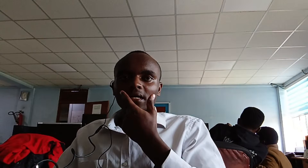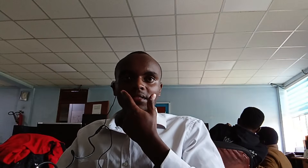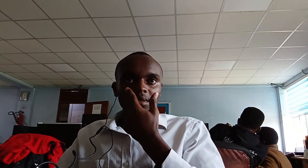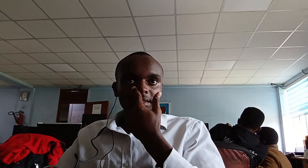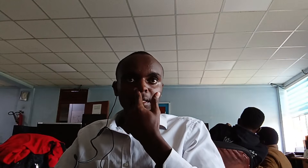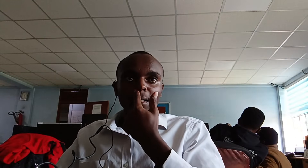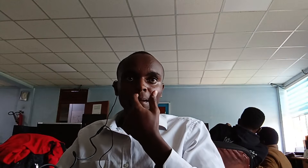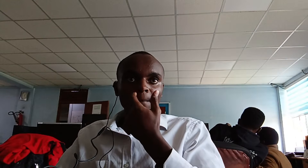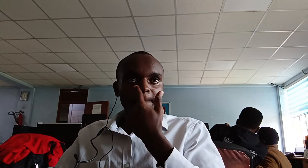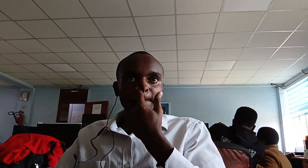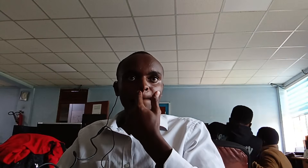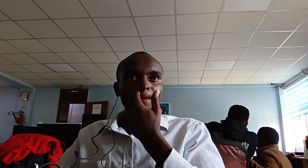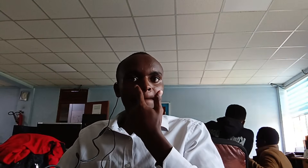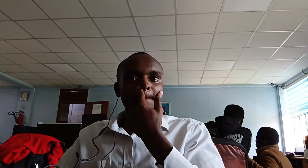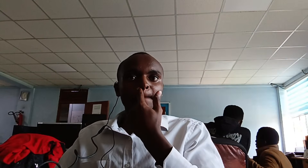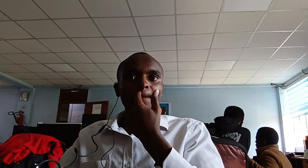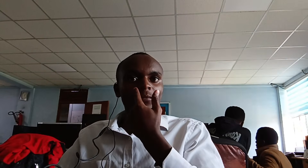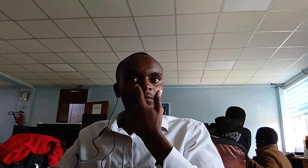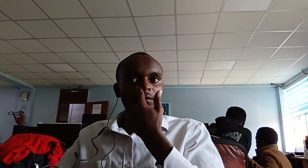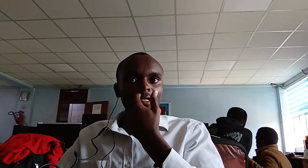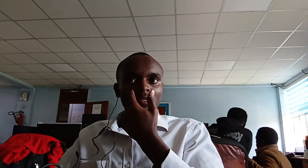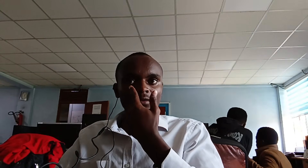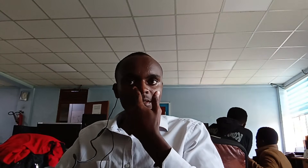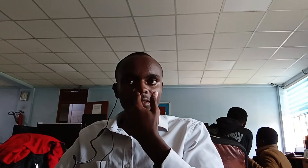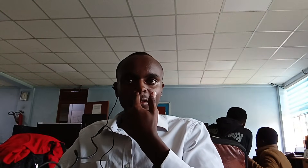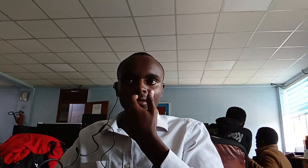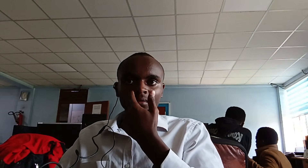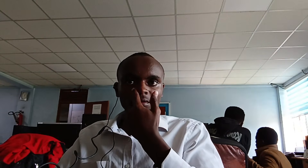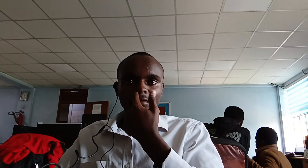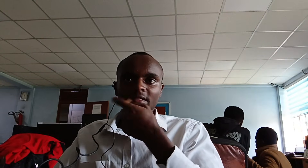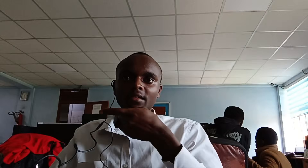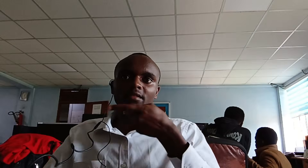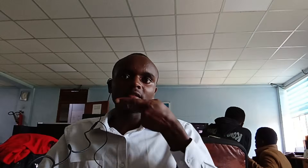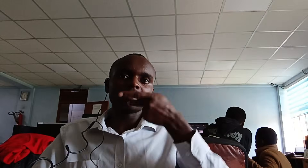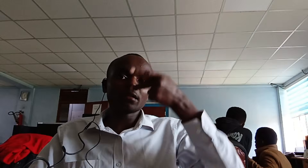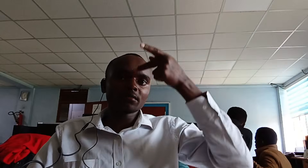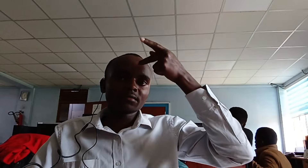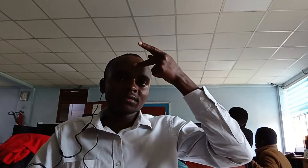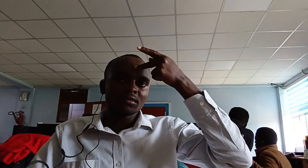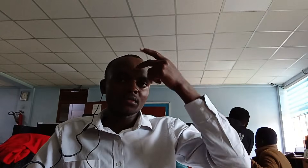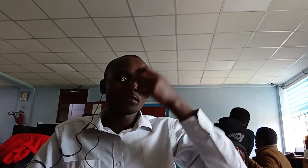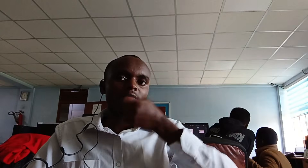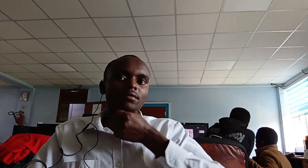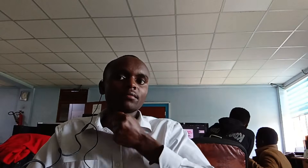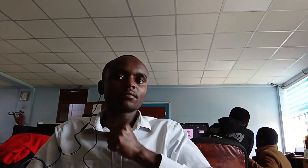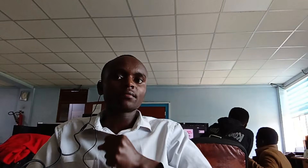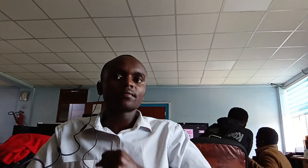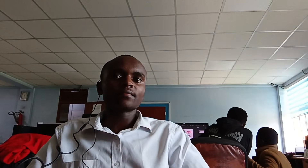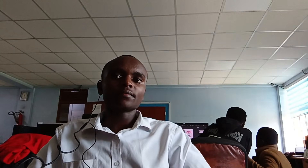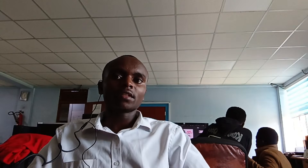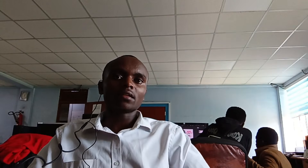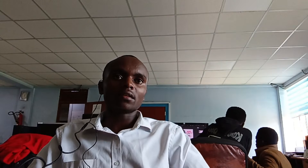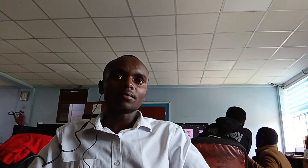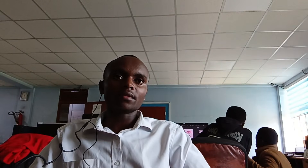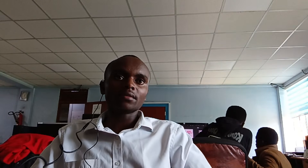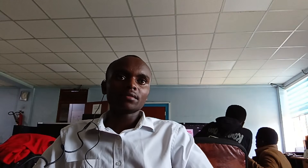husband. If you're okay in the comment section, if the sign is clear or not, grandparents.